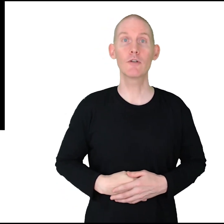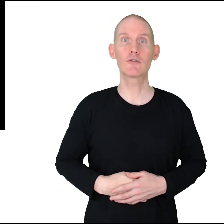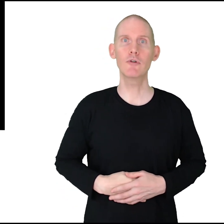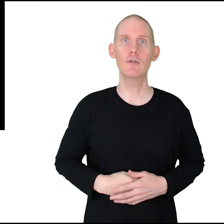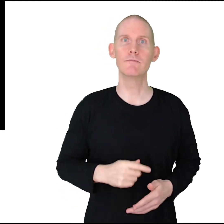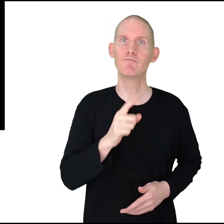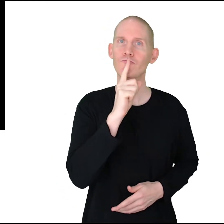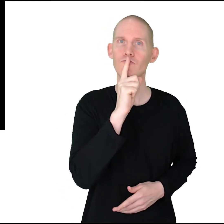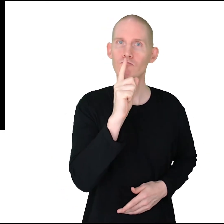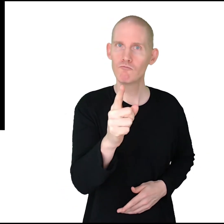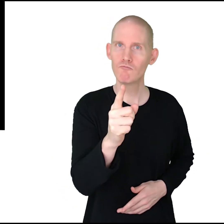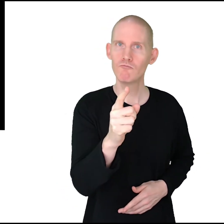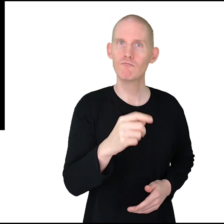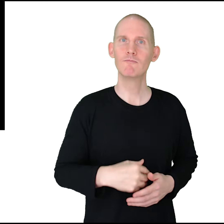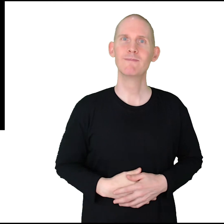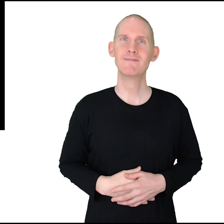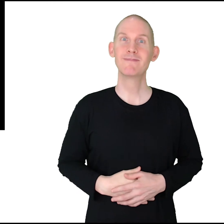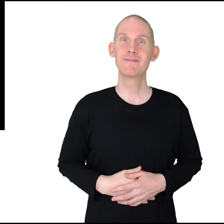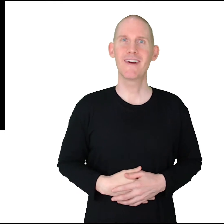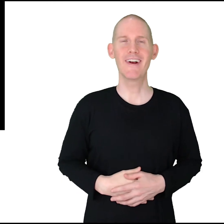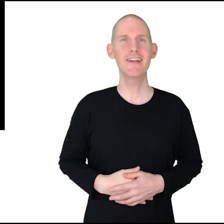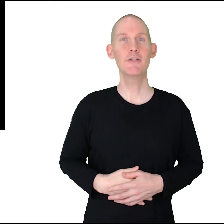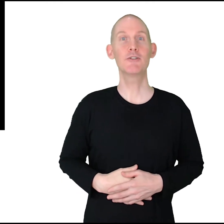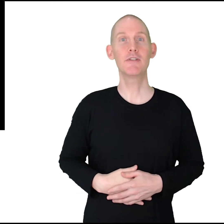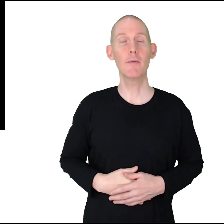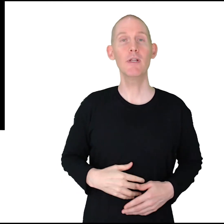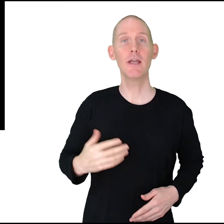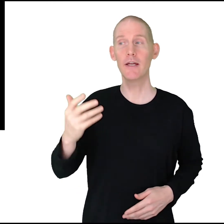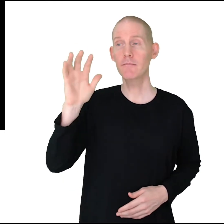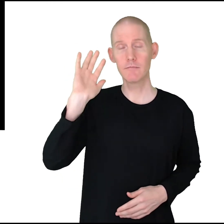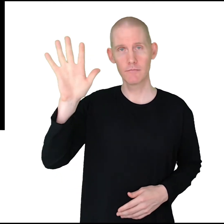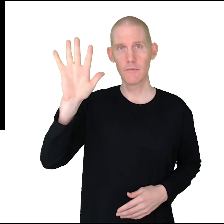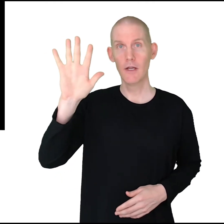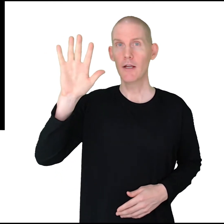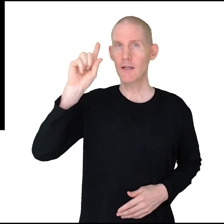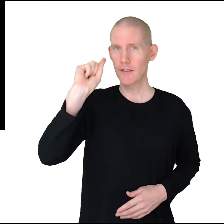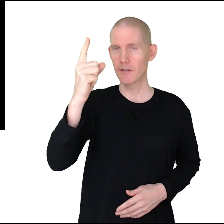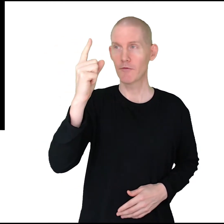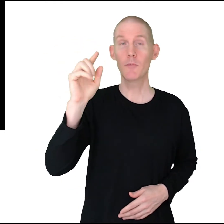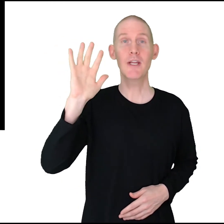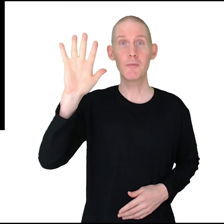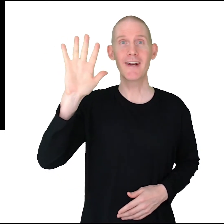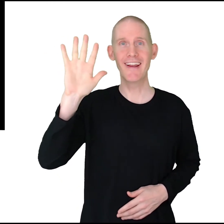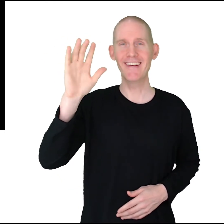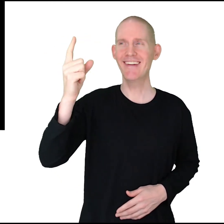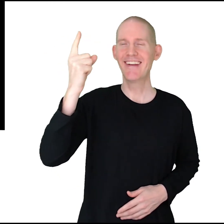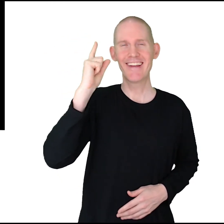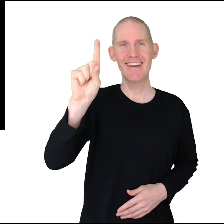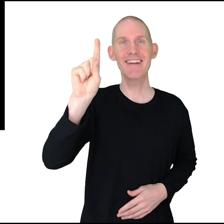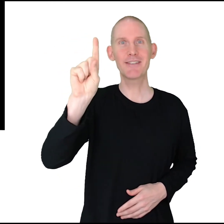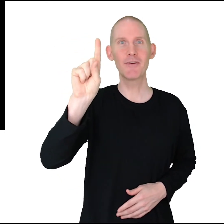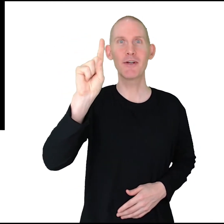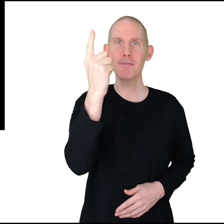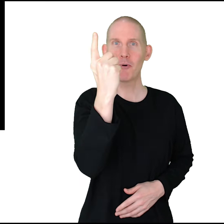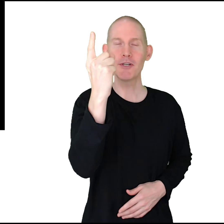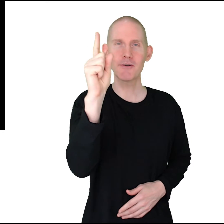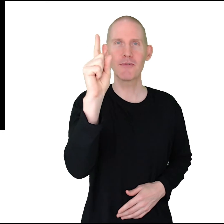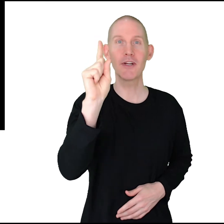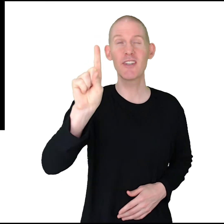true. All right. Use your dominant hand. For me, I'm right-handed. Index finger, pointer finger, number